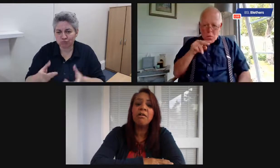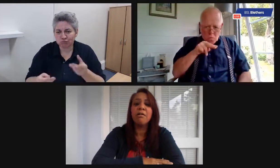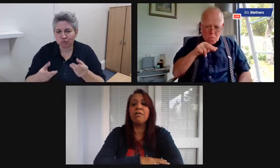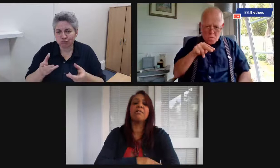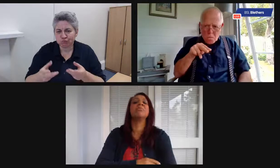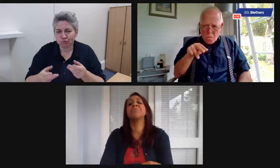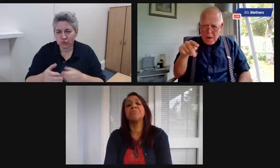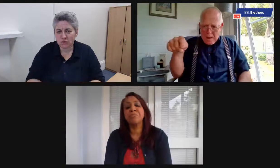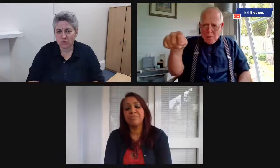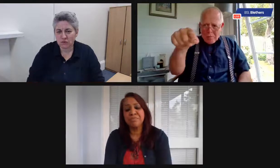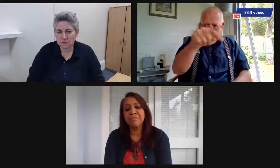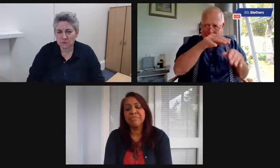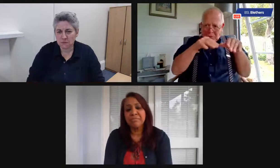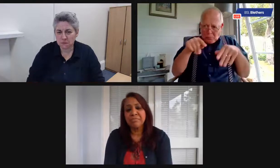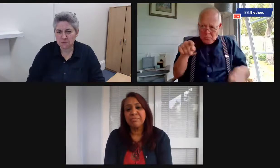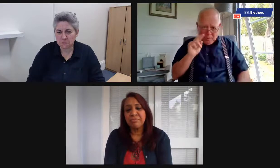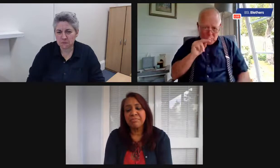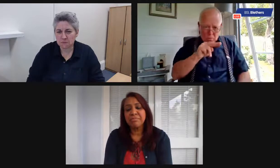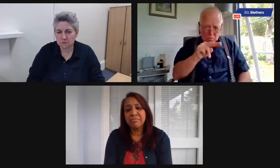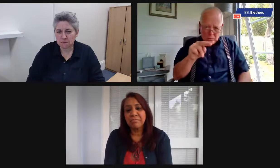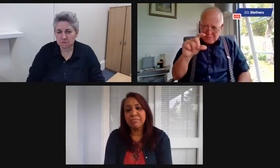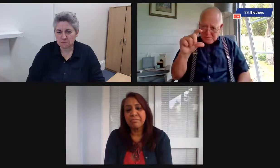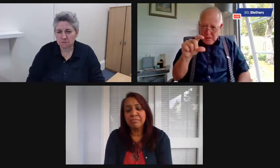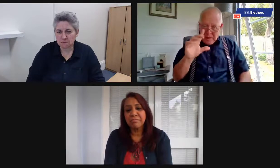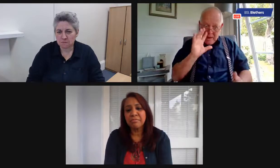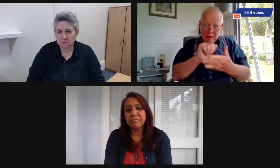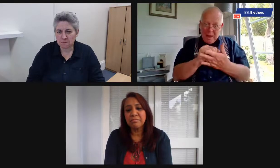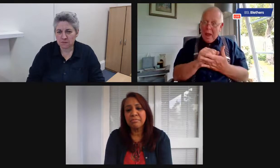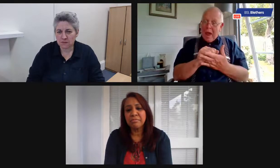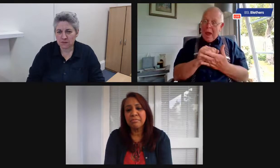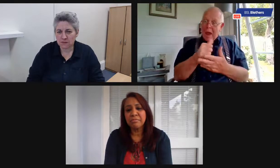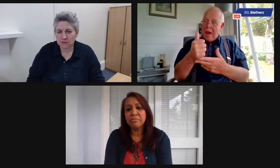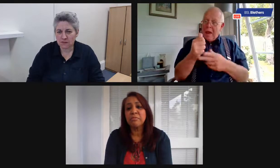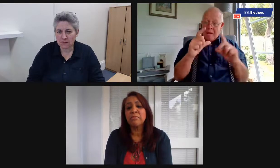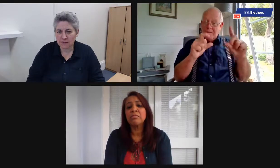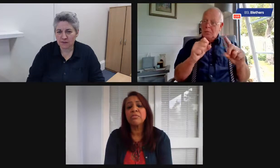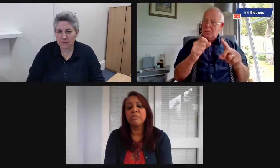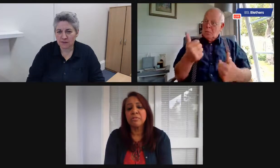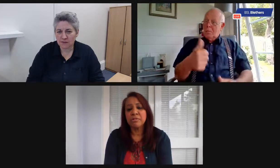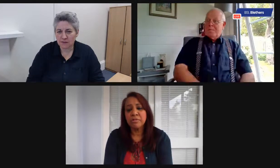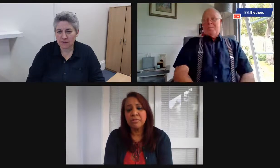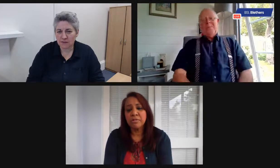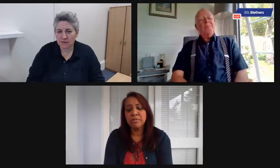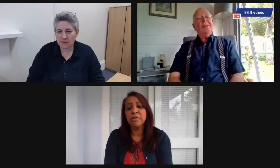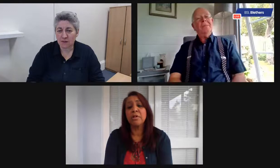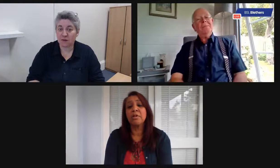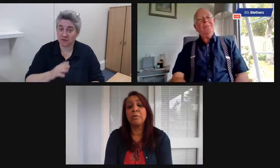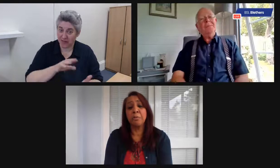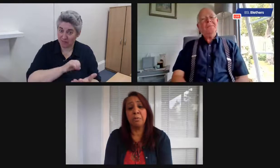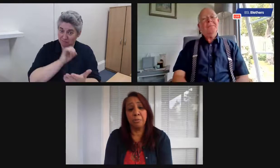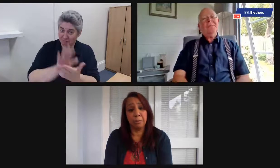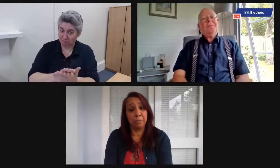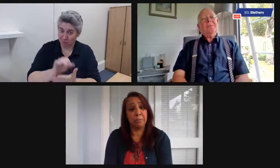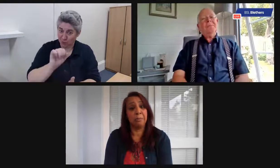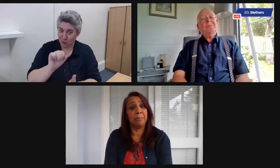near water where it's nice and wet, have a look around the edge of the water, and you'll see these tiny little plants. Take a photo.